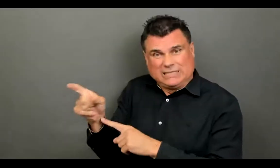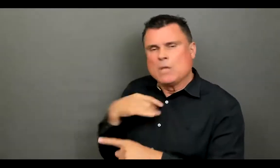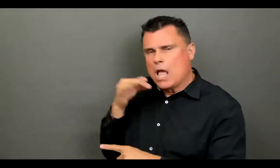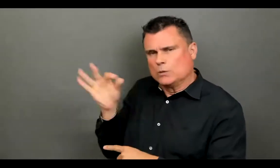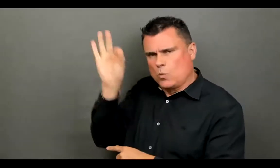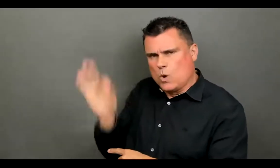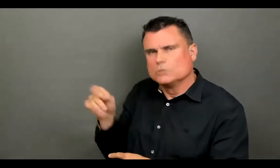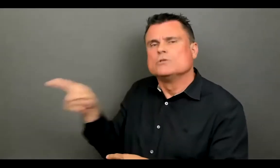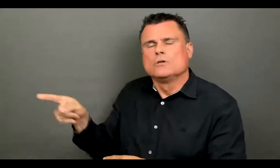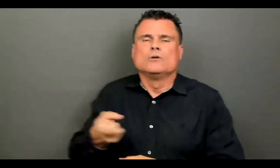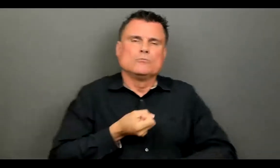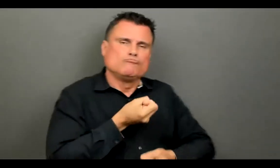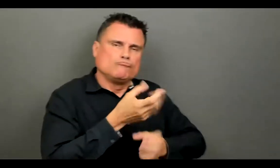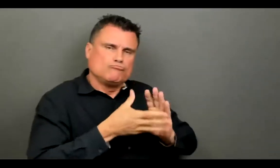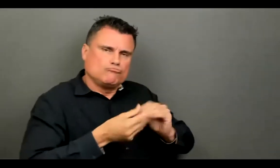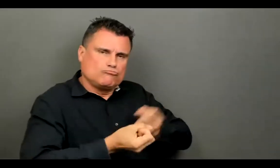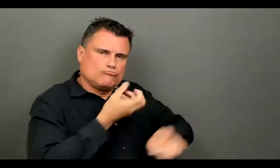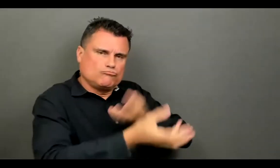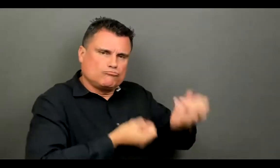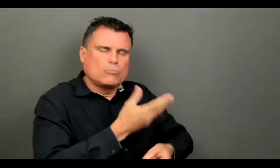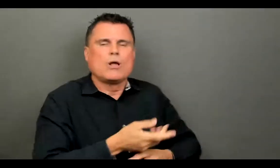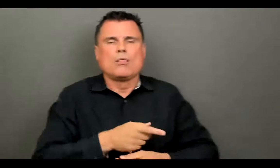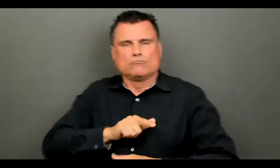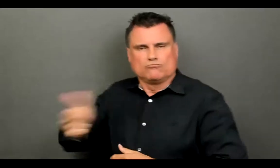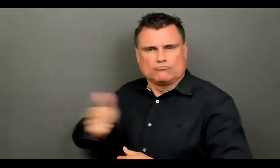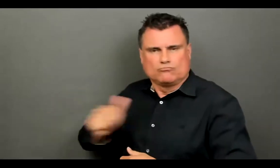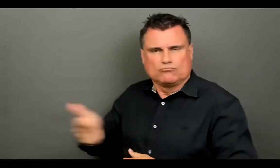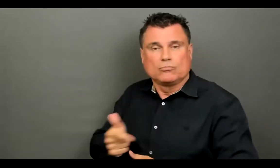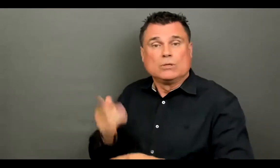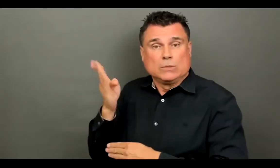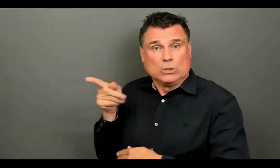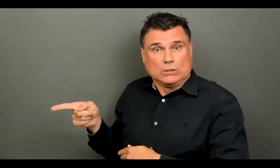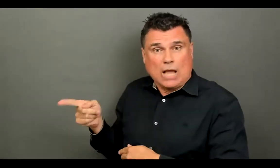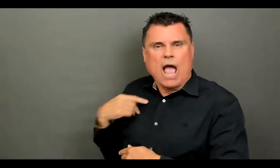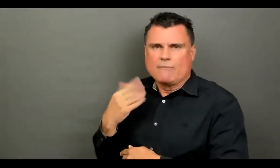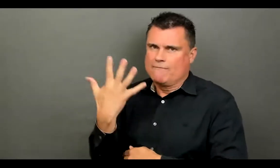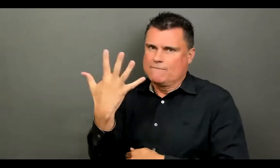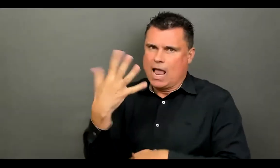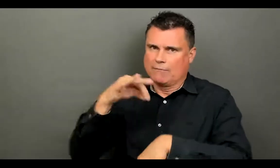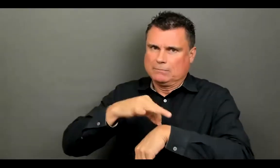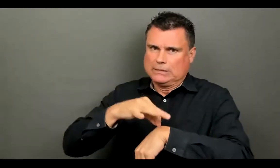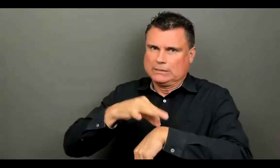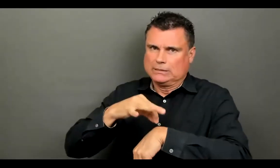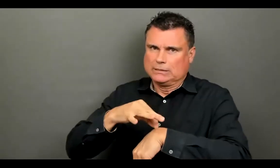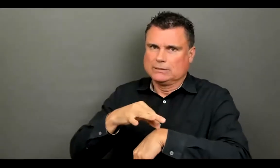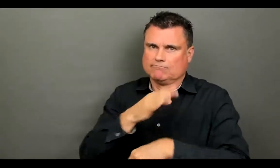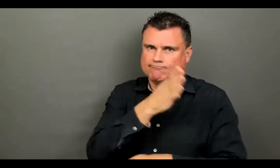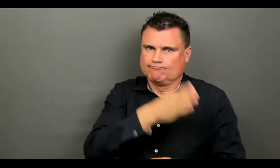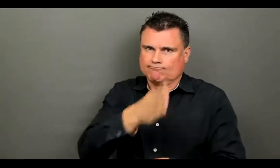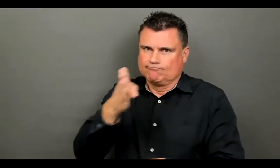our speakers, you have 5 minutes to be making your presentation.